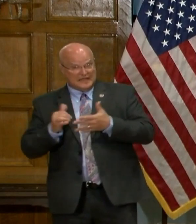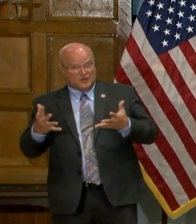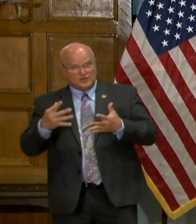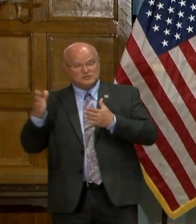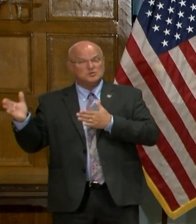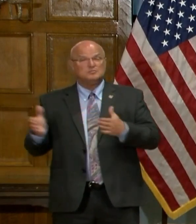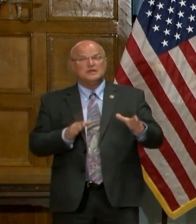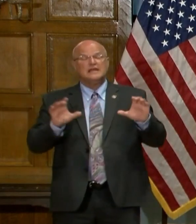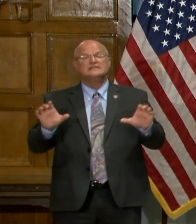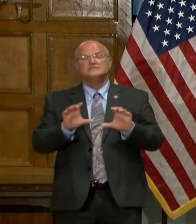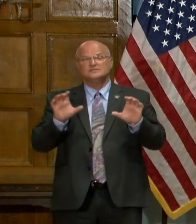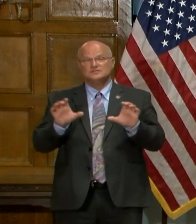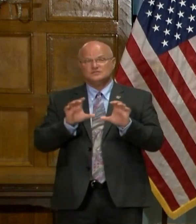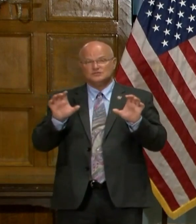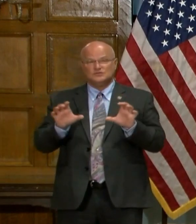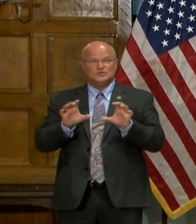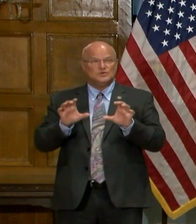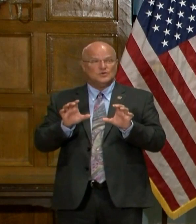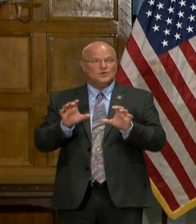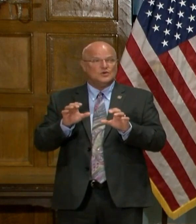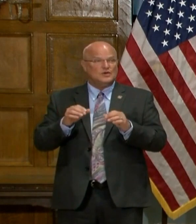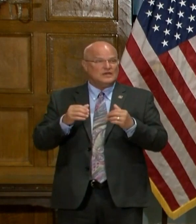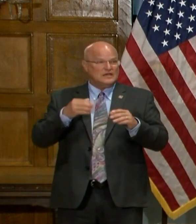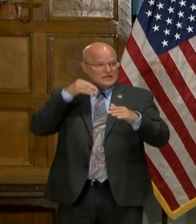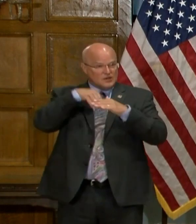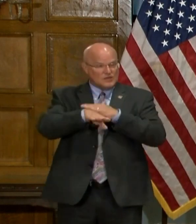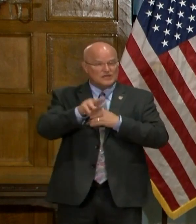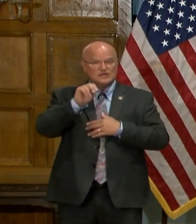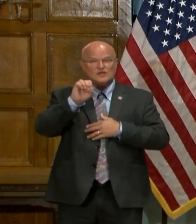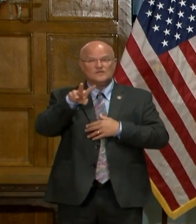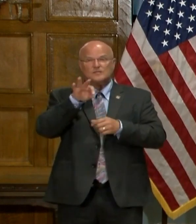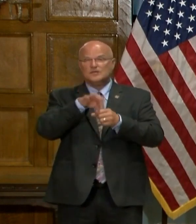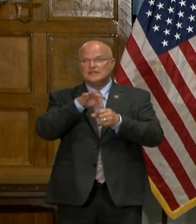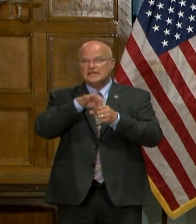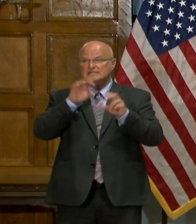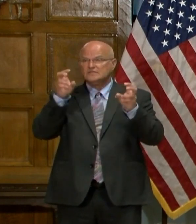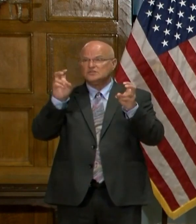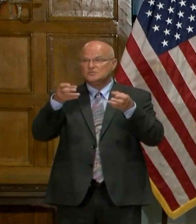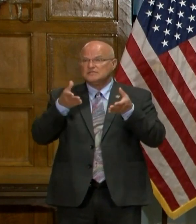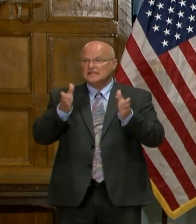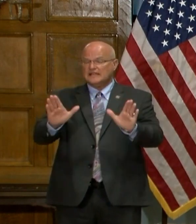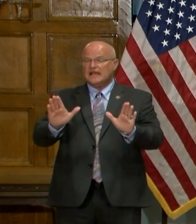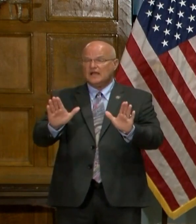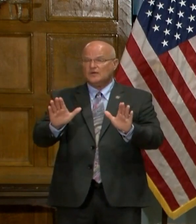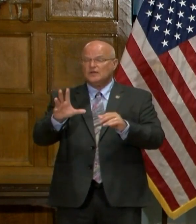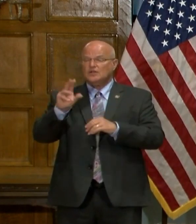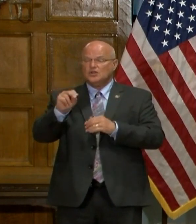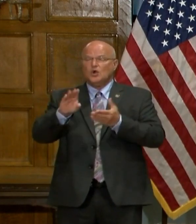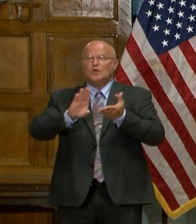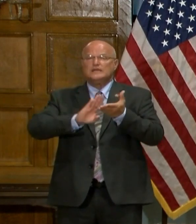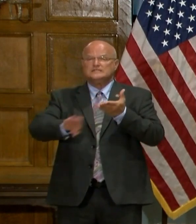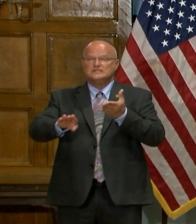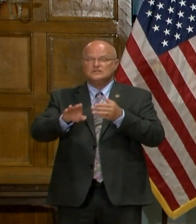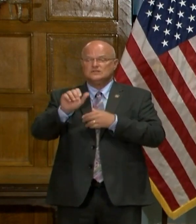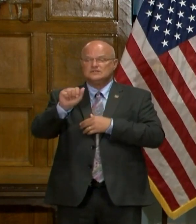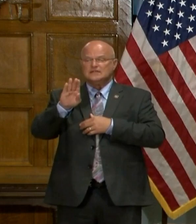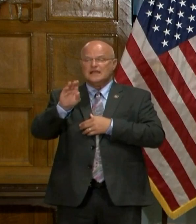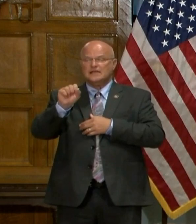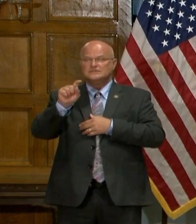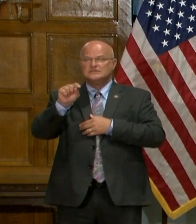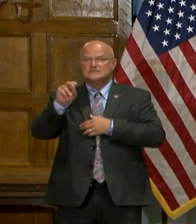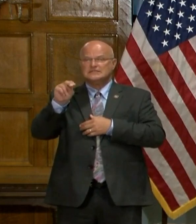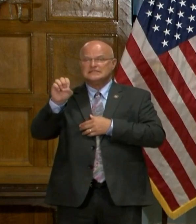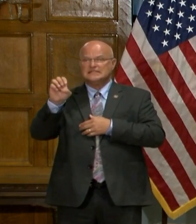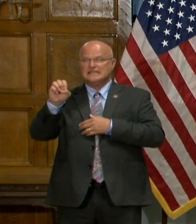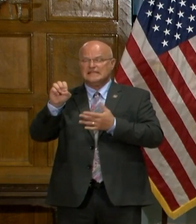what you plan on doing heading into the November election in terms of allowing no excuse absentee ballots.